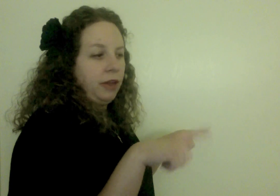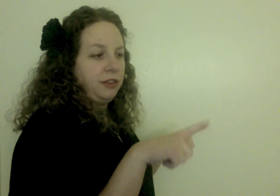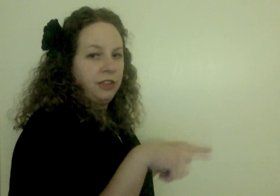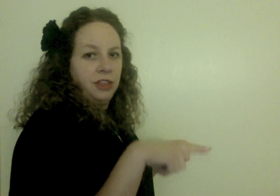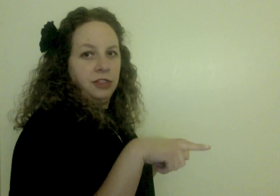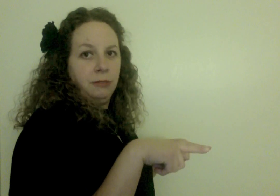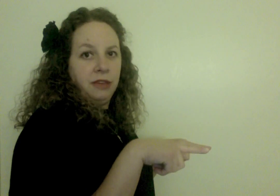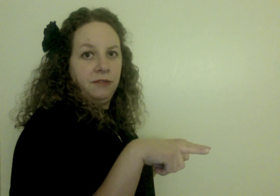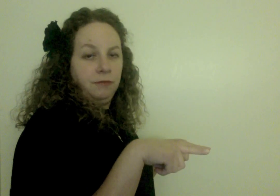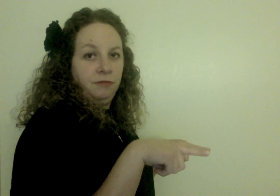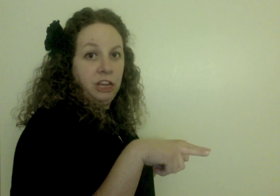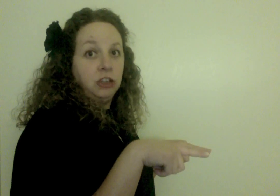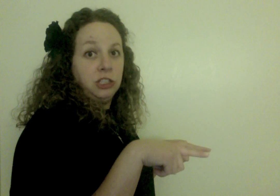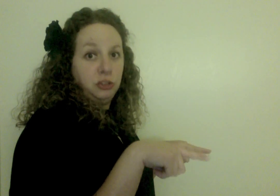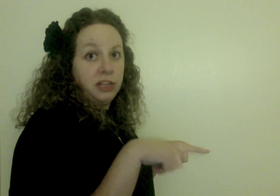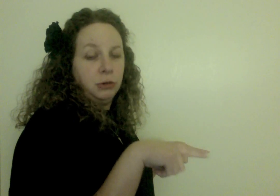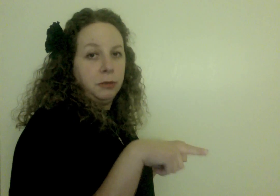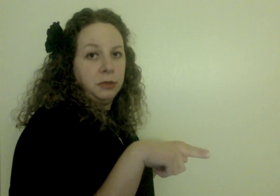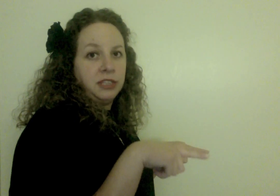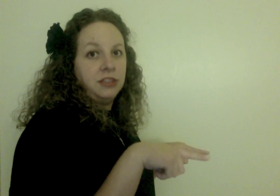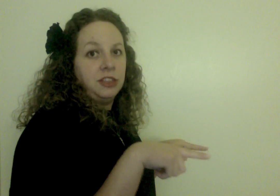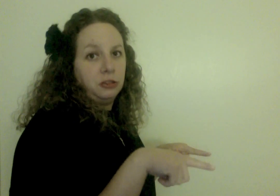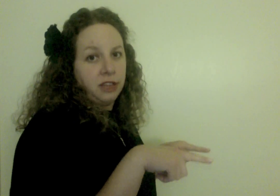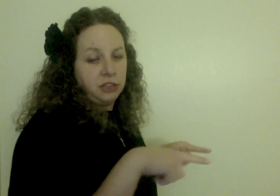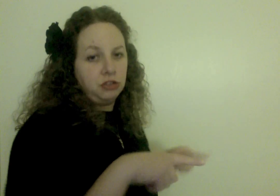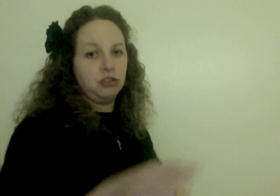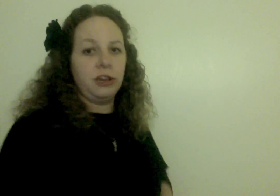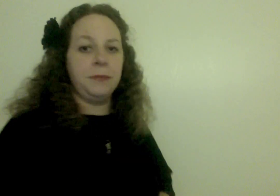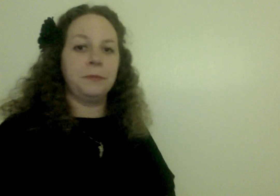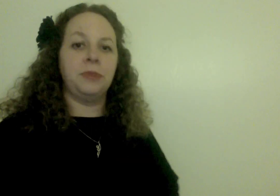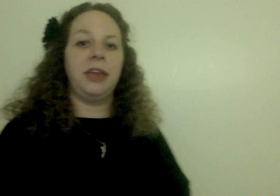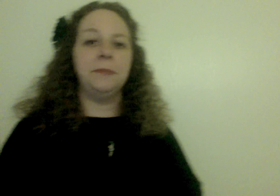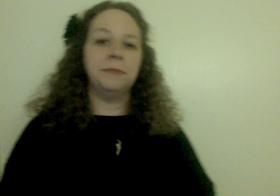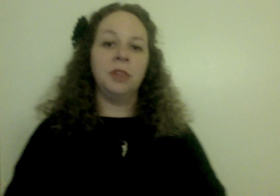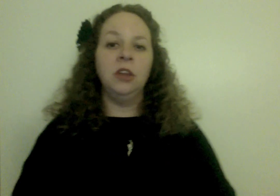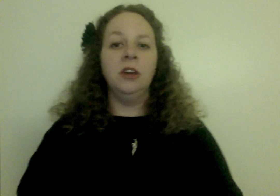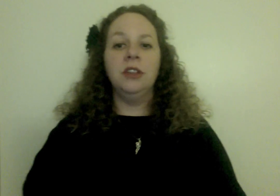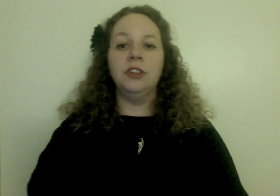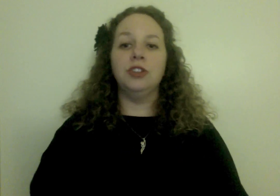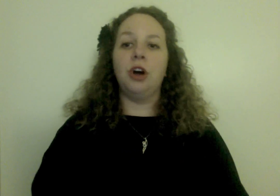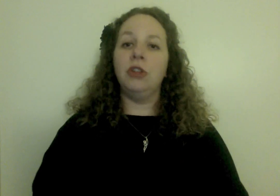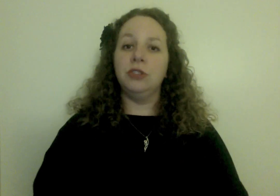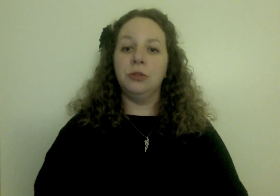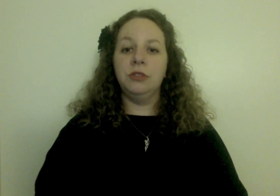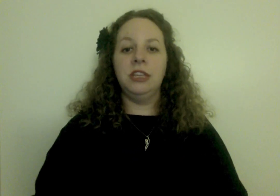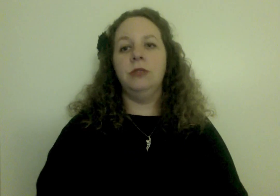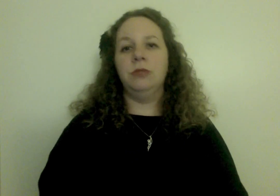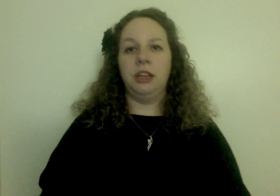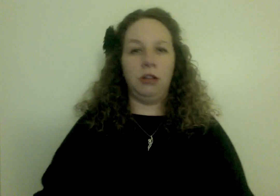rather than my fingers straight to represent that their legs are straight. Okay. There's also what they call